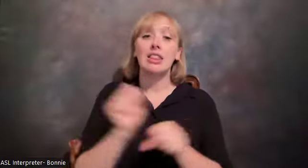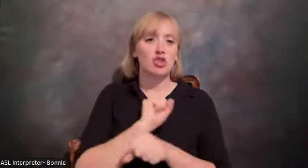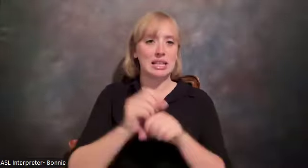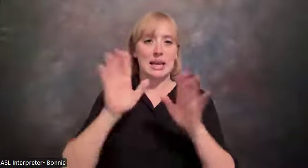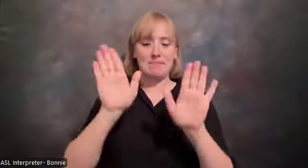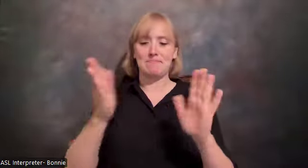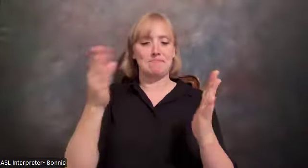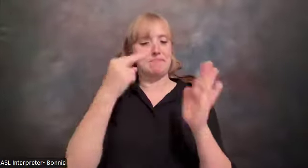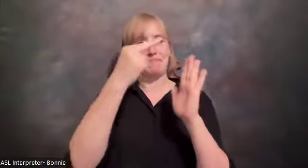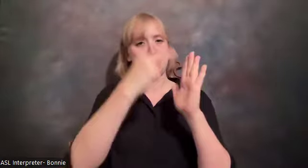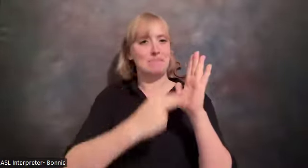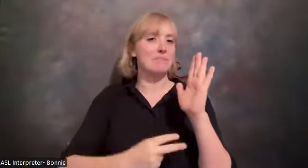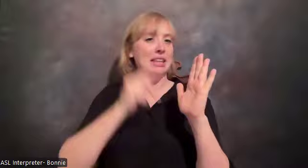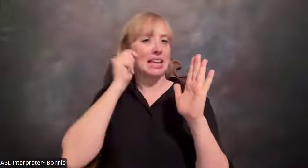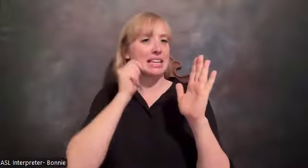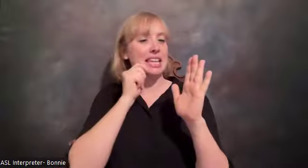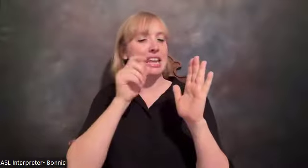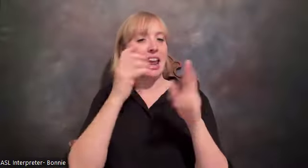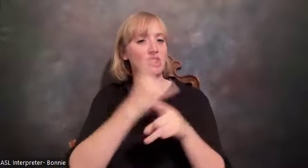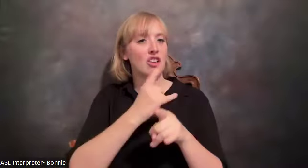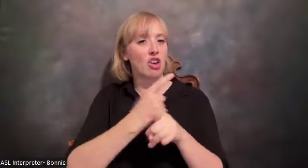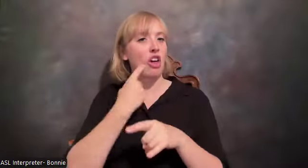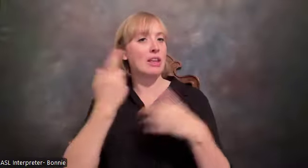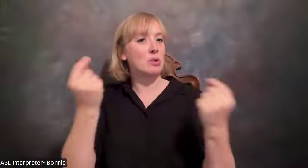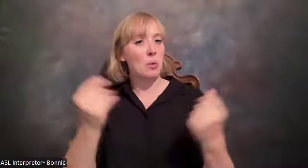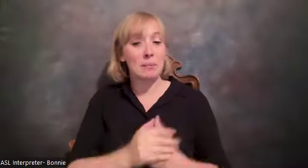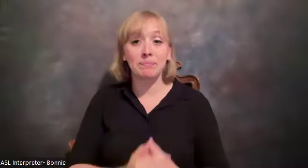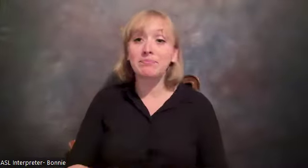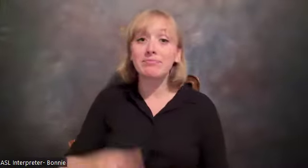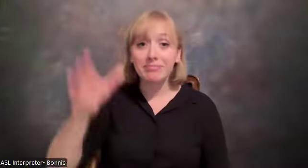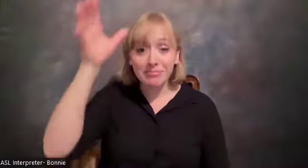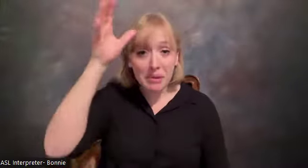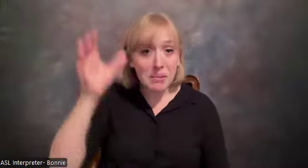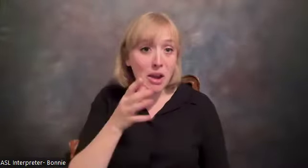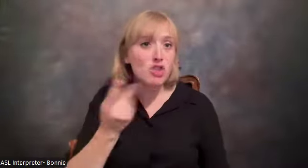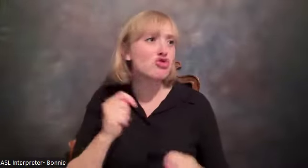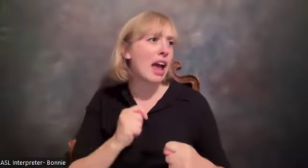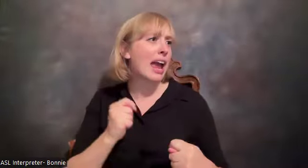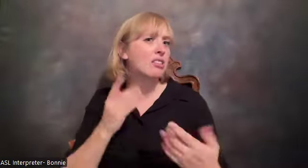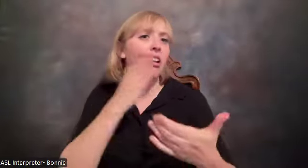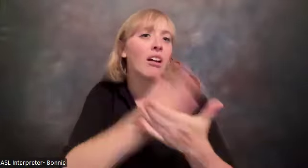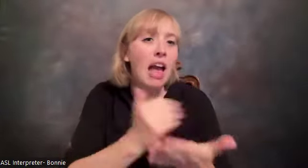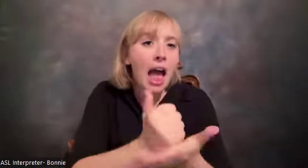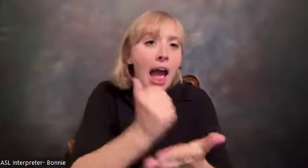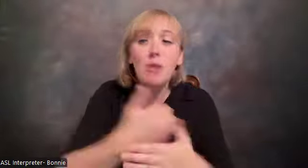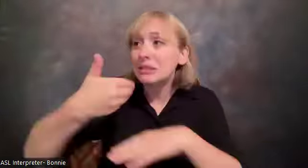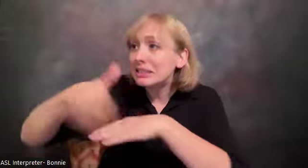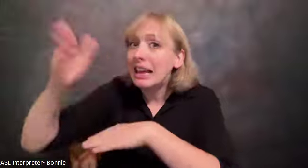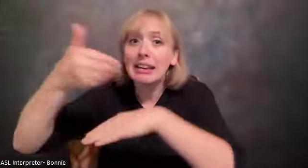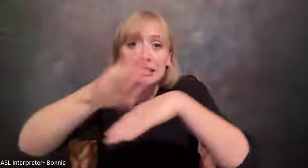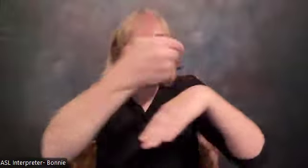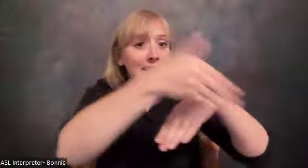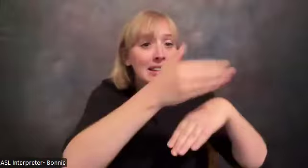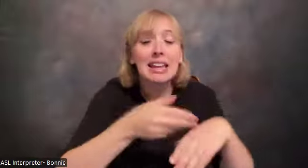textbook outline of a teenage alcoholic. My parents had constantly tried to intervene in my life. They would send me to well-meaning, highly